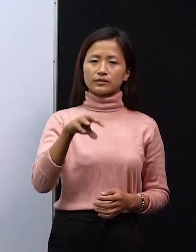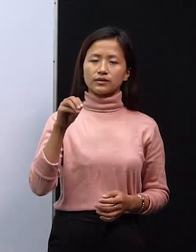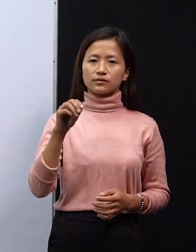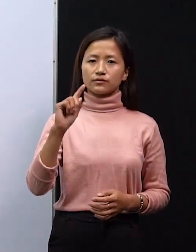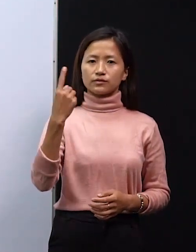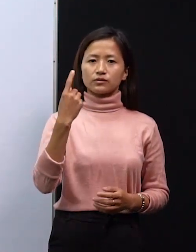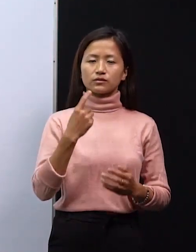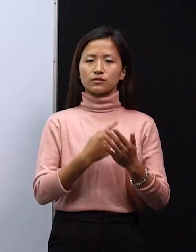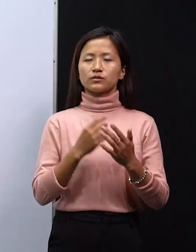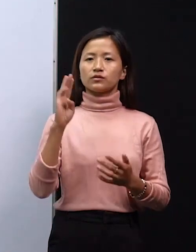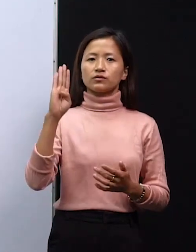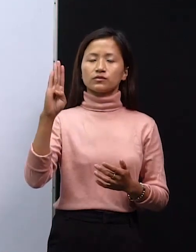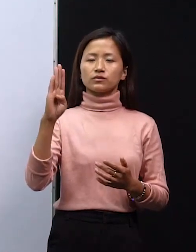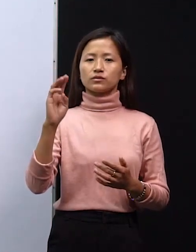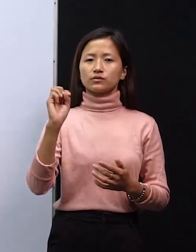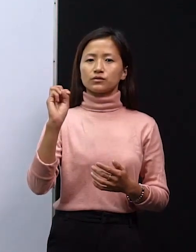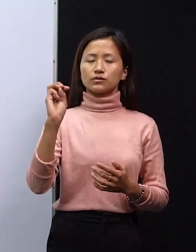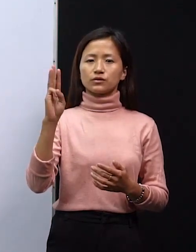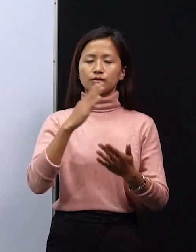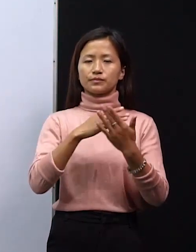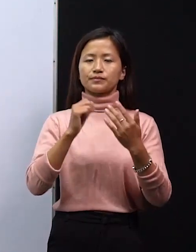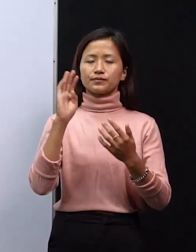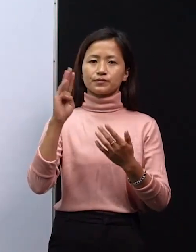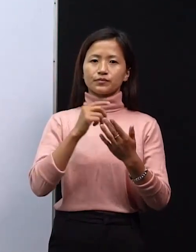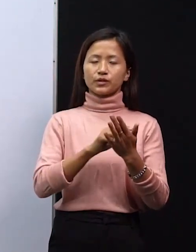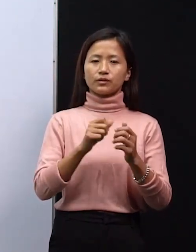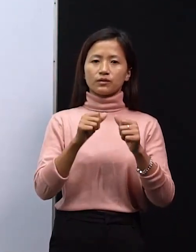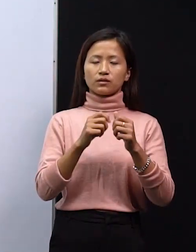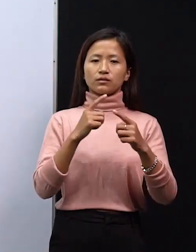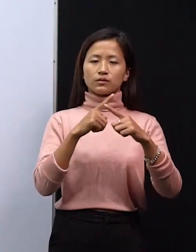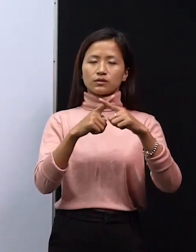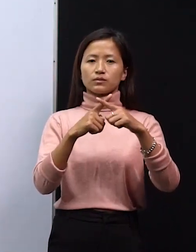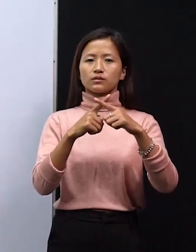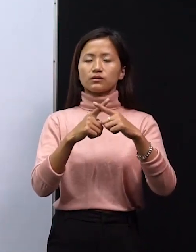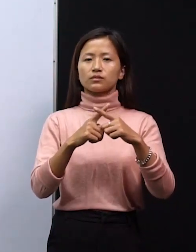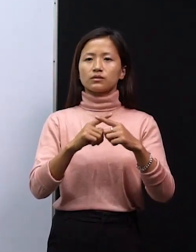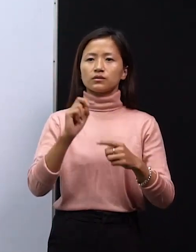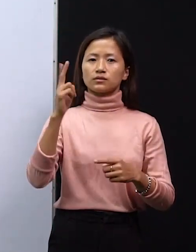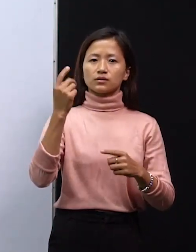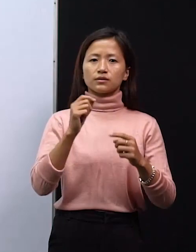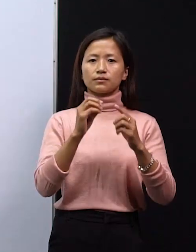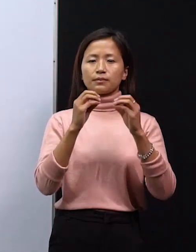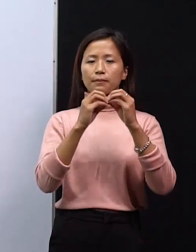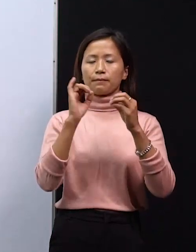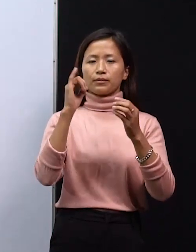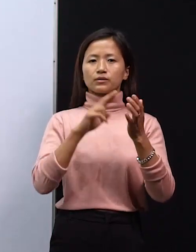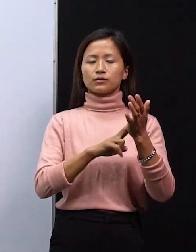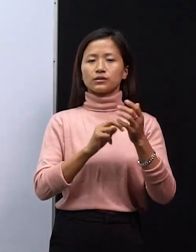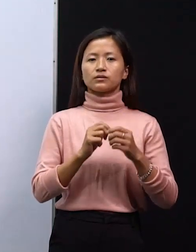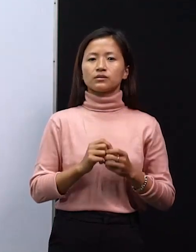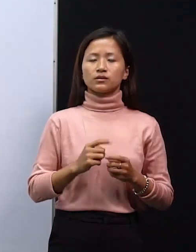3 by 4 a to the power 2, and multiply with this second binomial 1 by 1.